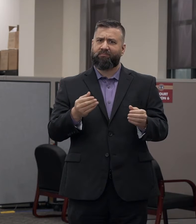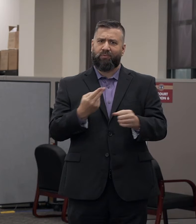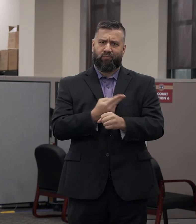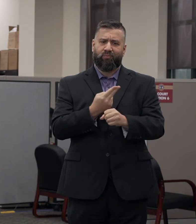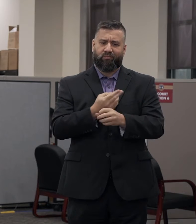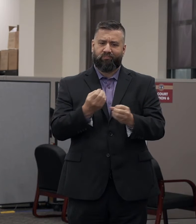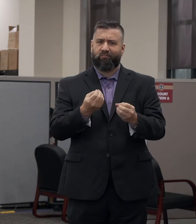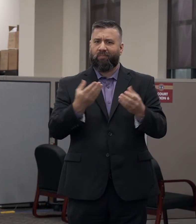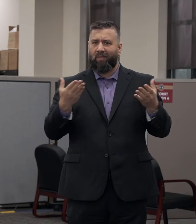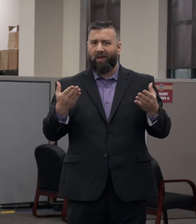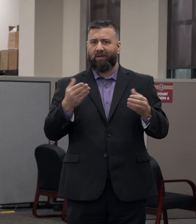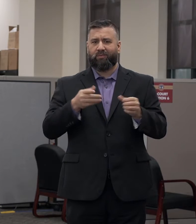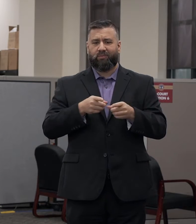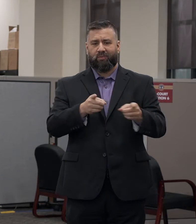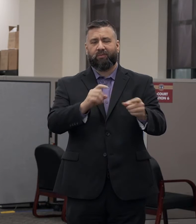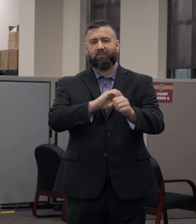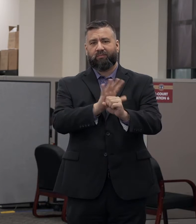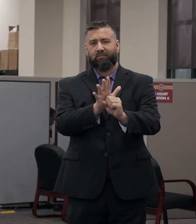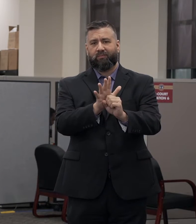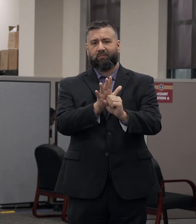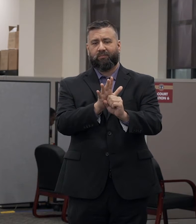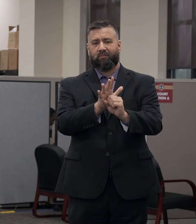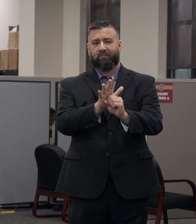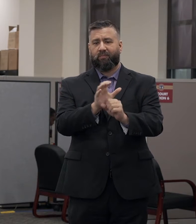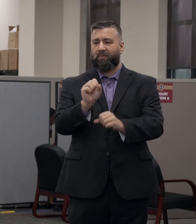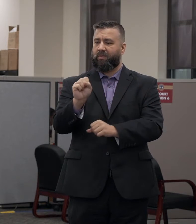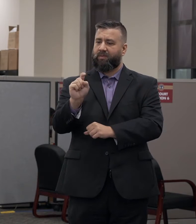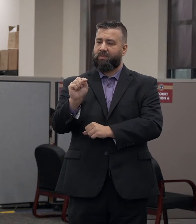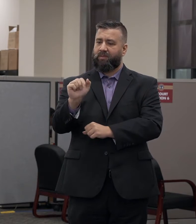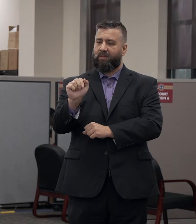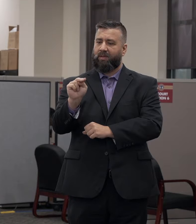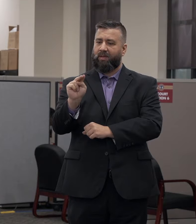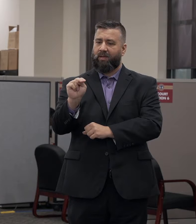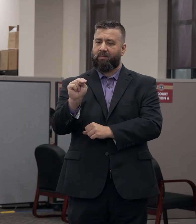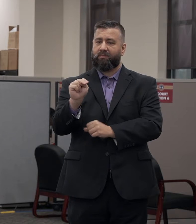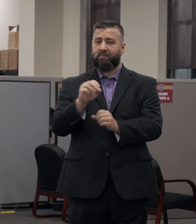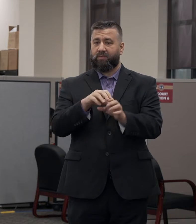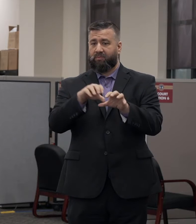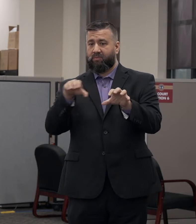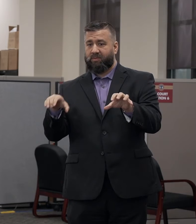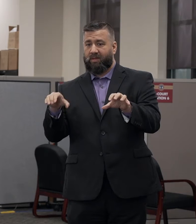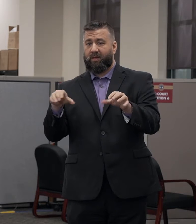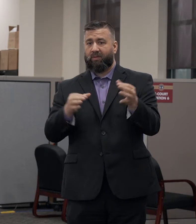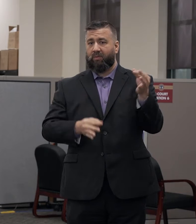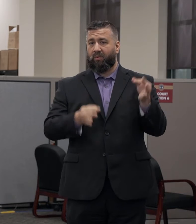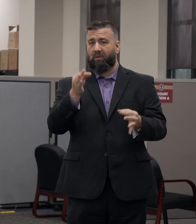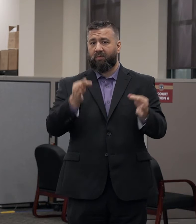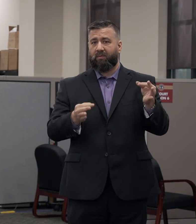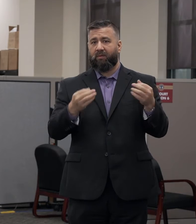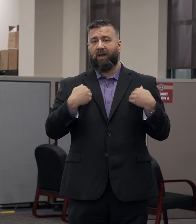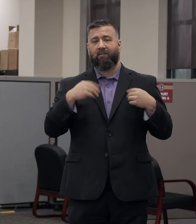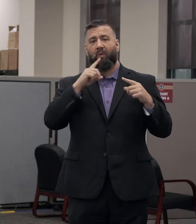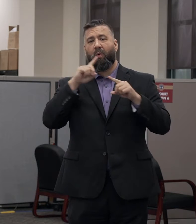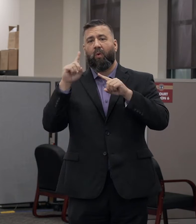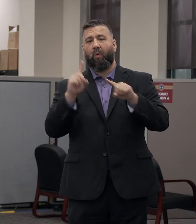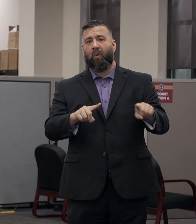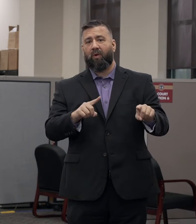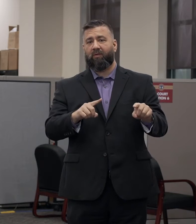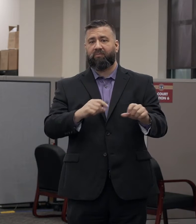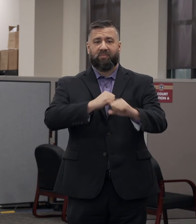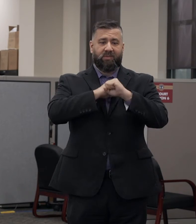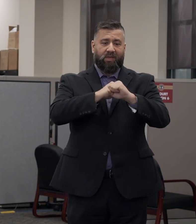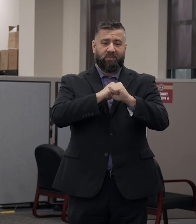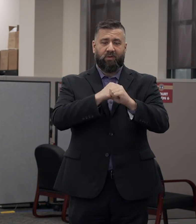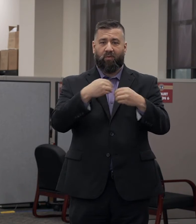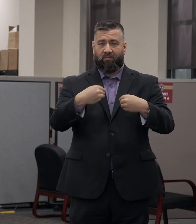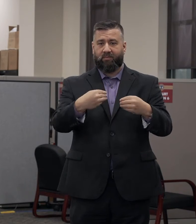this pandemic. Our St. Anne Satellite Court also has an order of protection office. Victims of